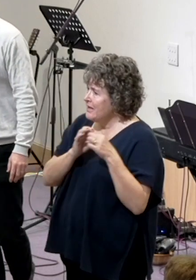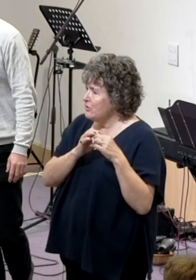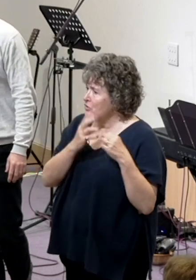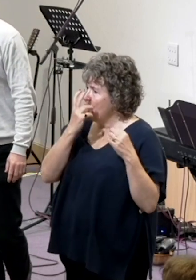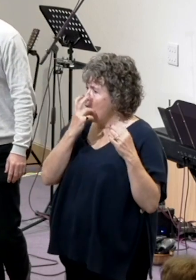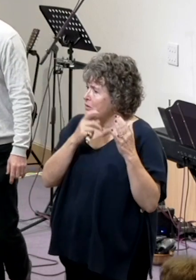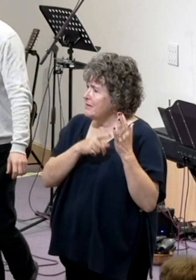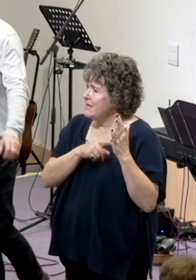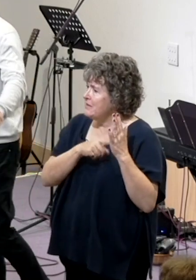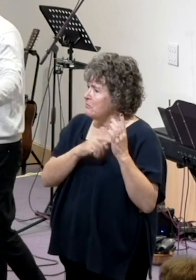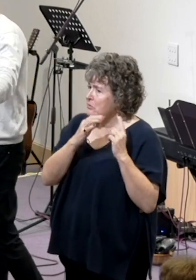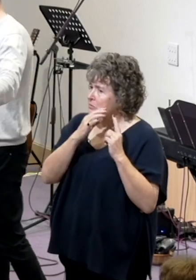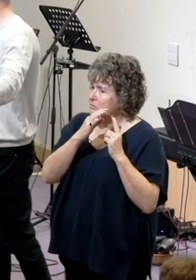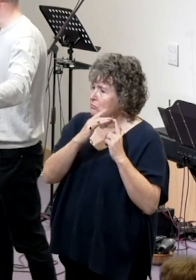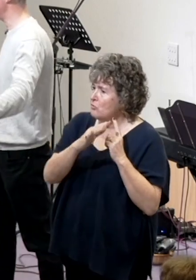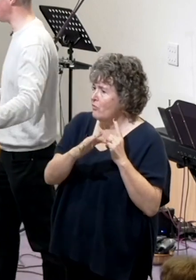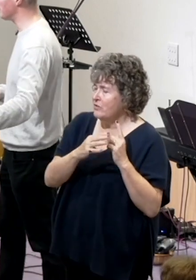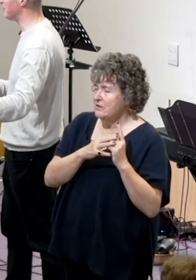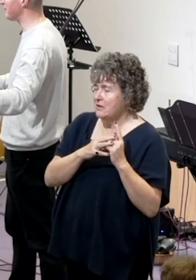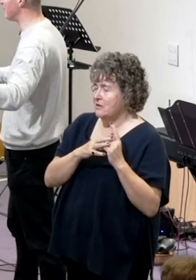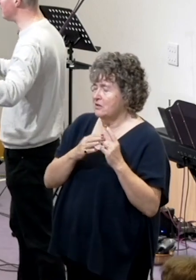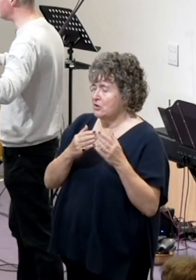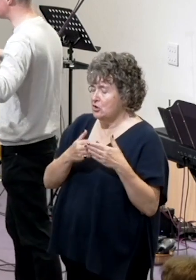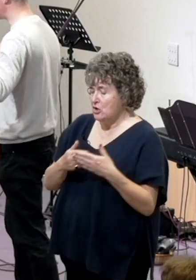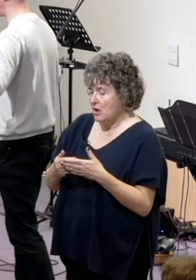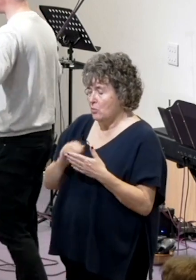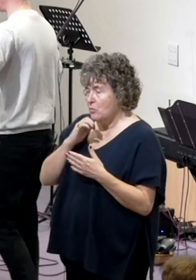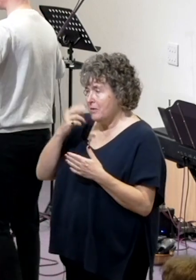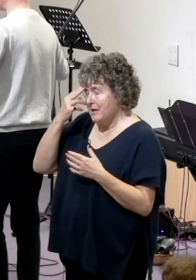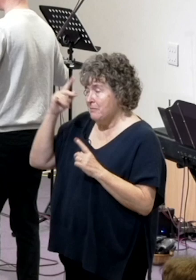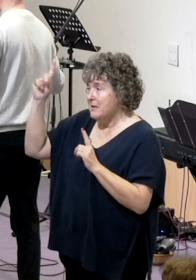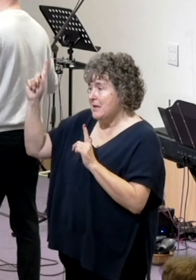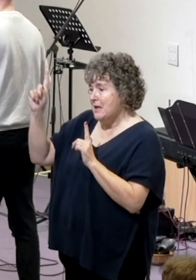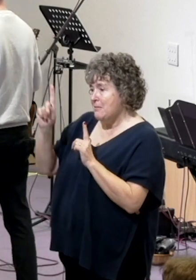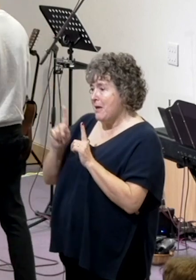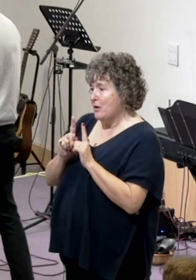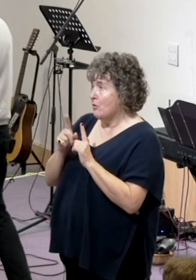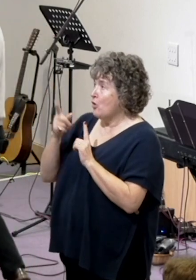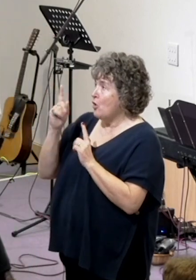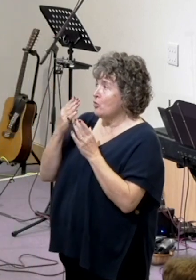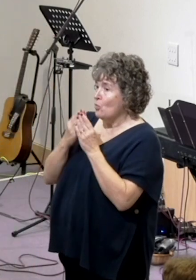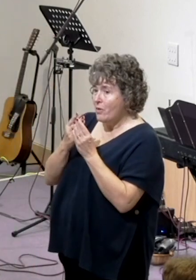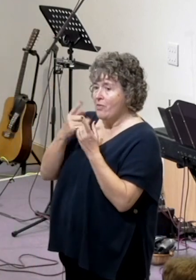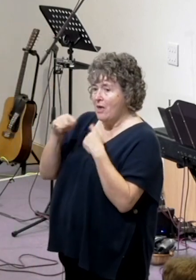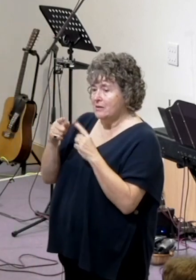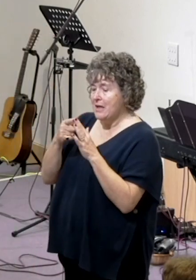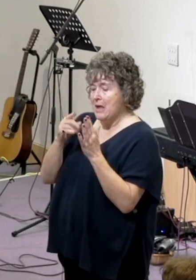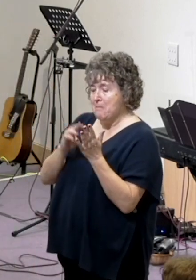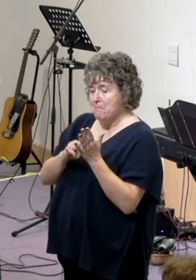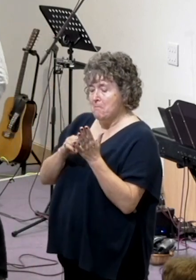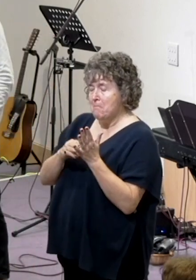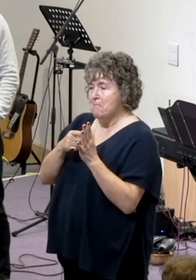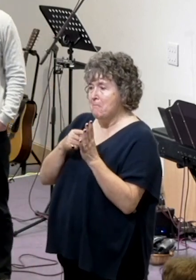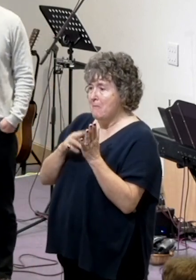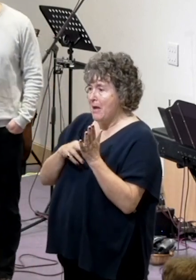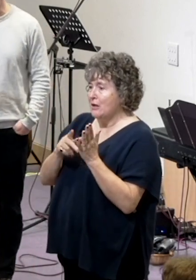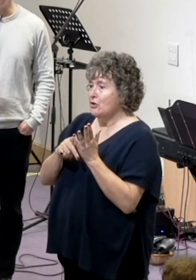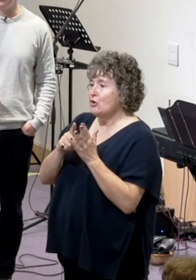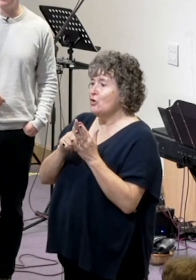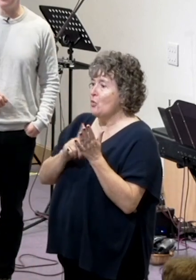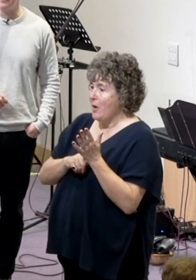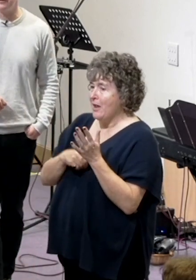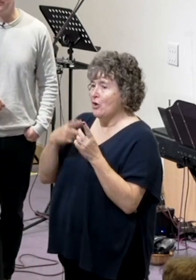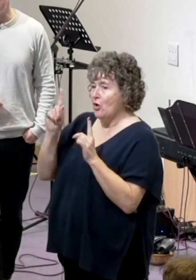prophecy about how this child will be Emmanuel. He says it means God with us. And so God speaks